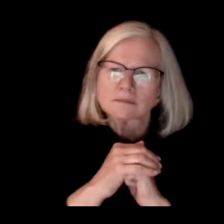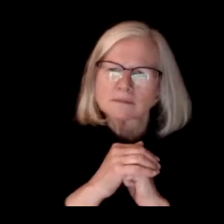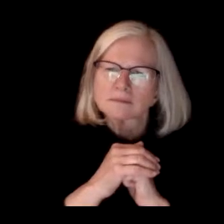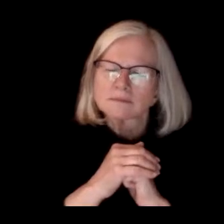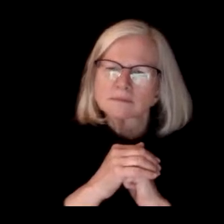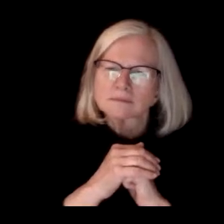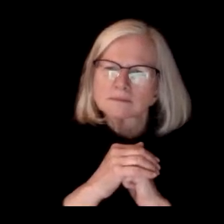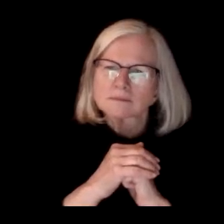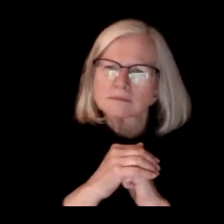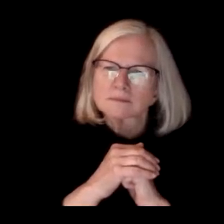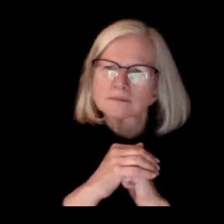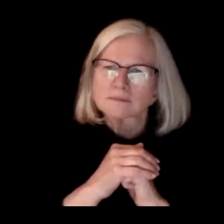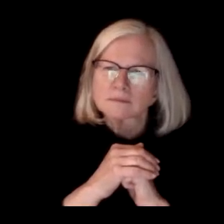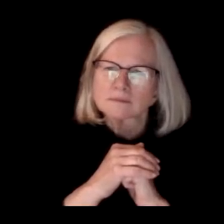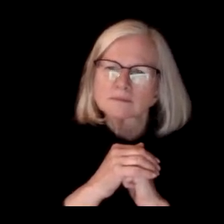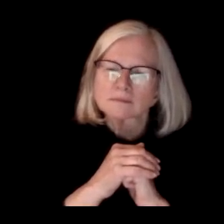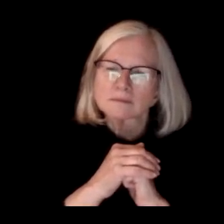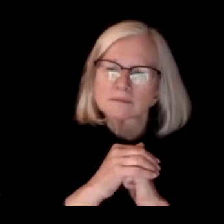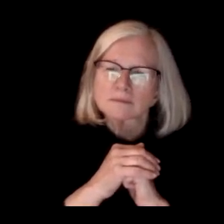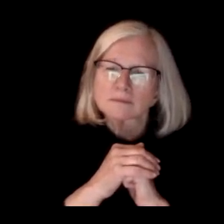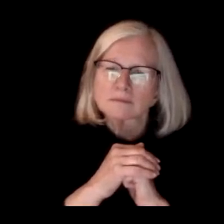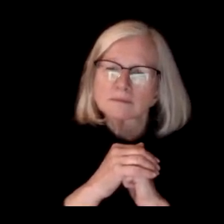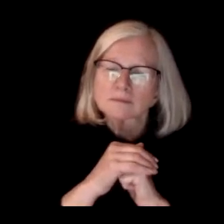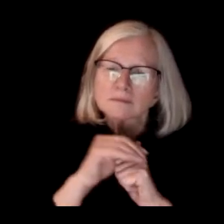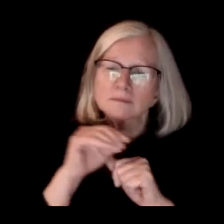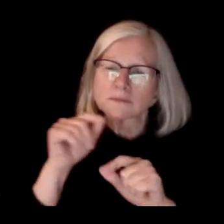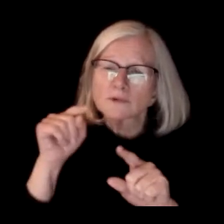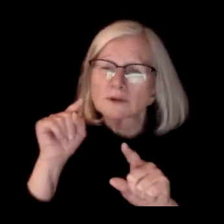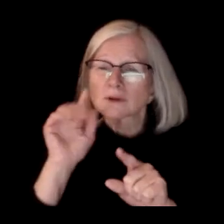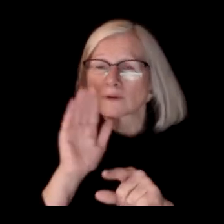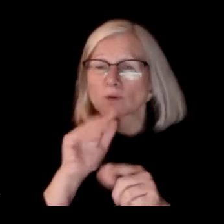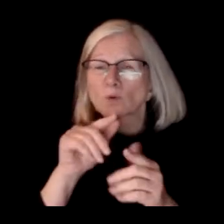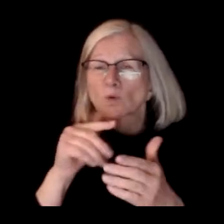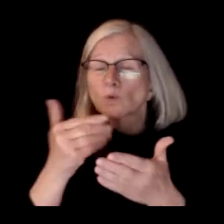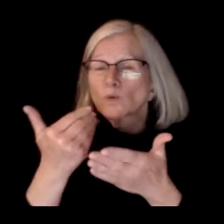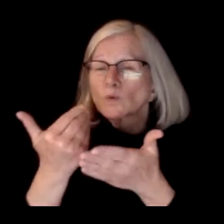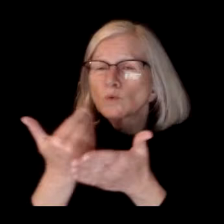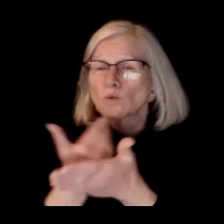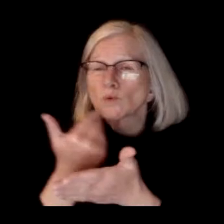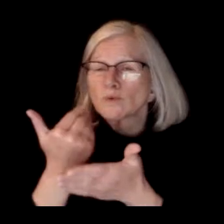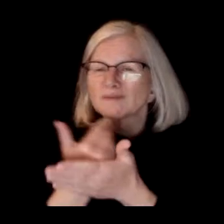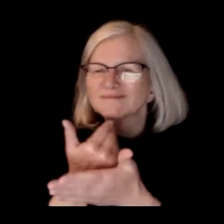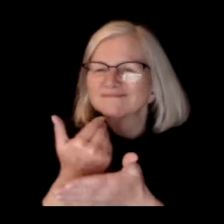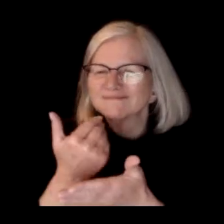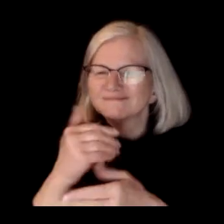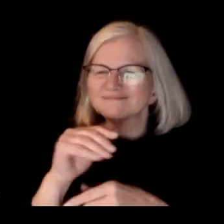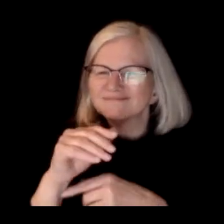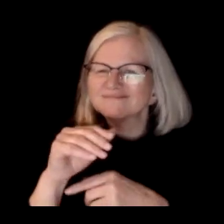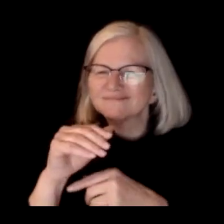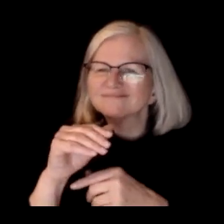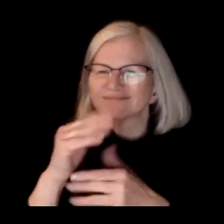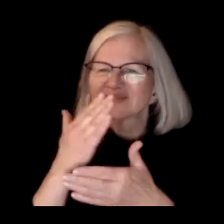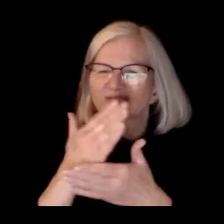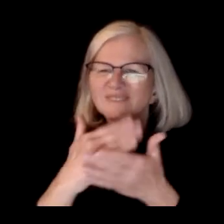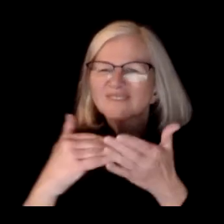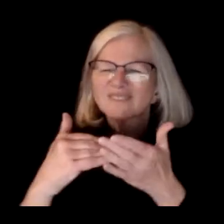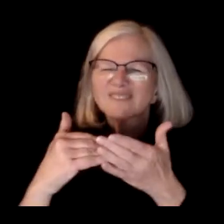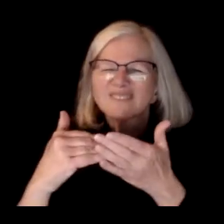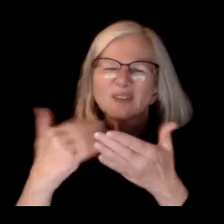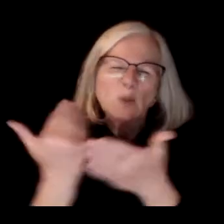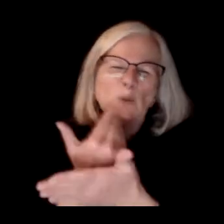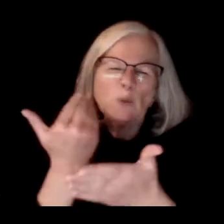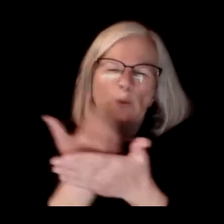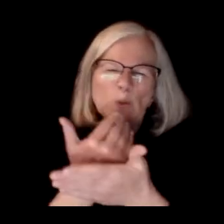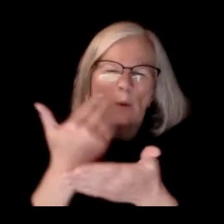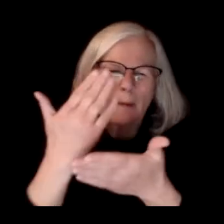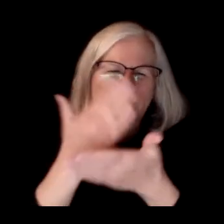among many variables. And we just keep reinforcing that the same kind of things that help us control the spread